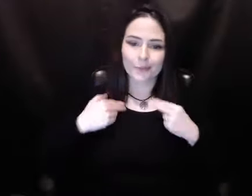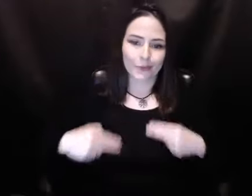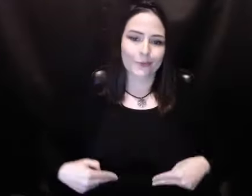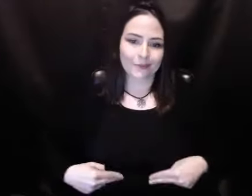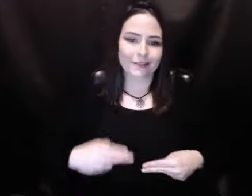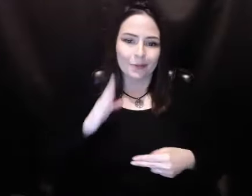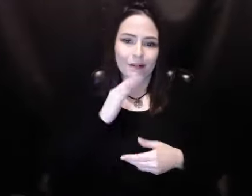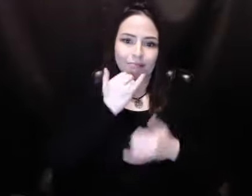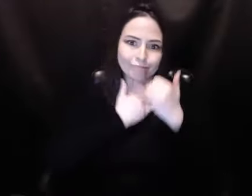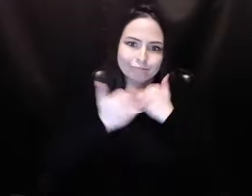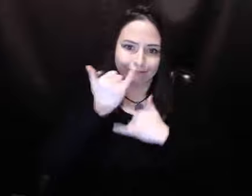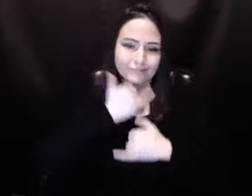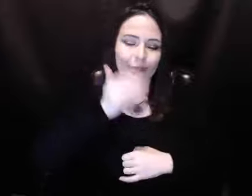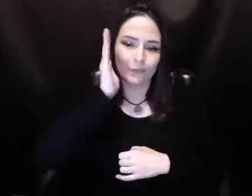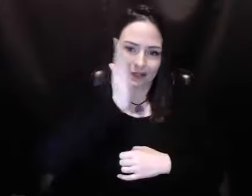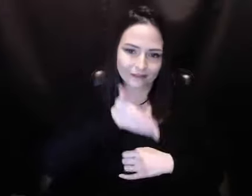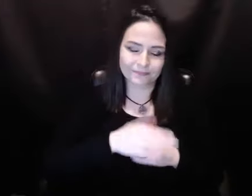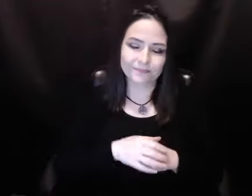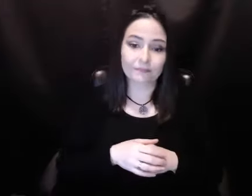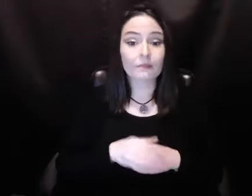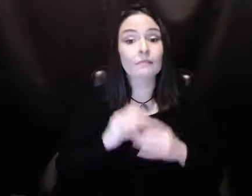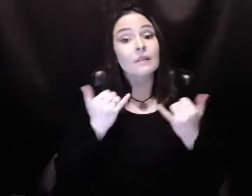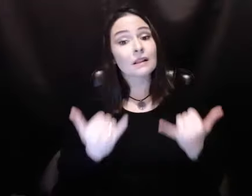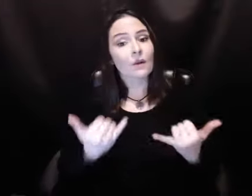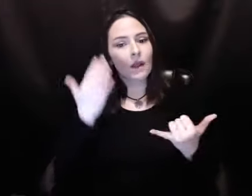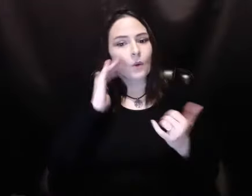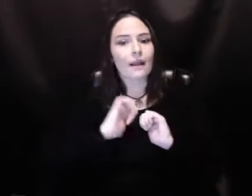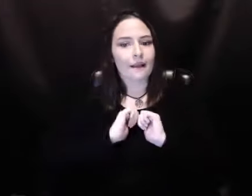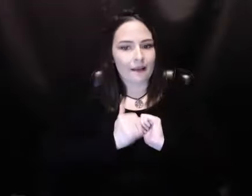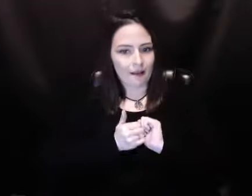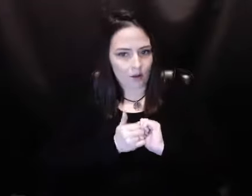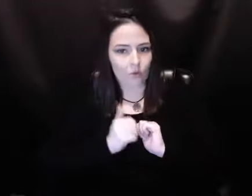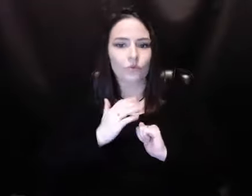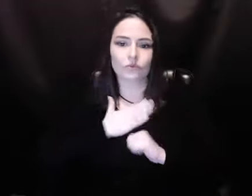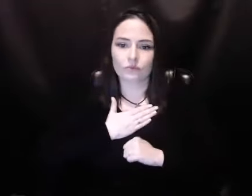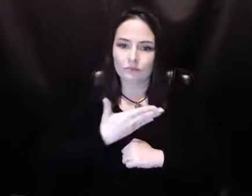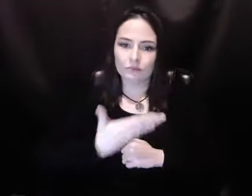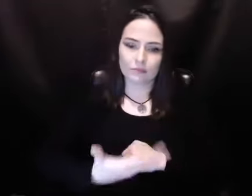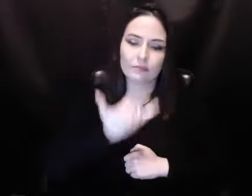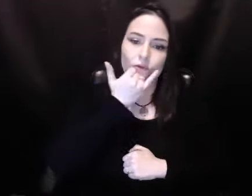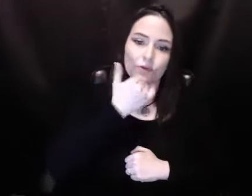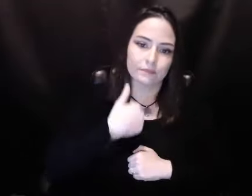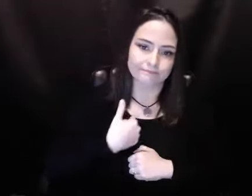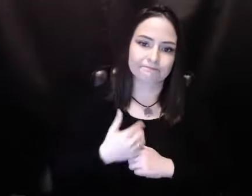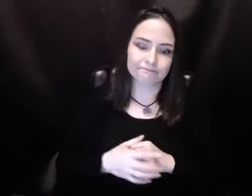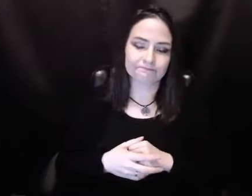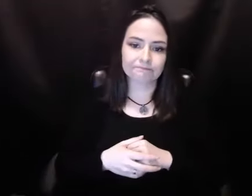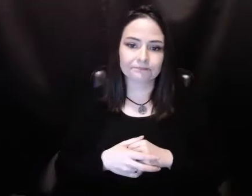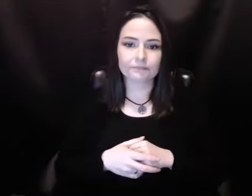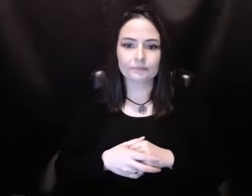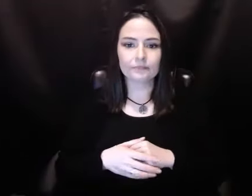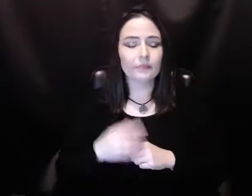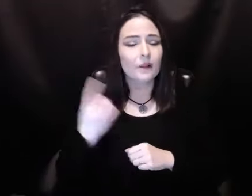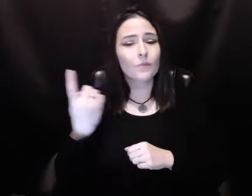meeting and listen for the guidance that comes from fellow members' experience, strength, and hope again. I keep